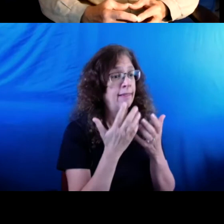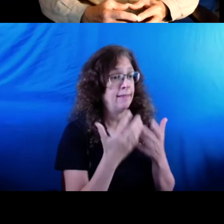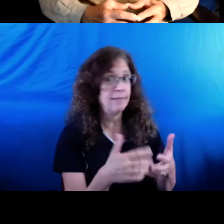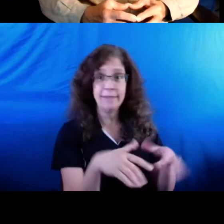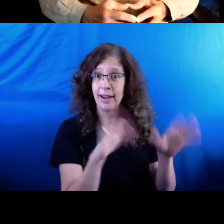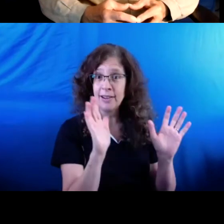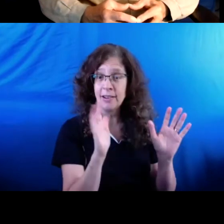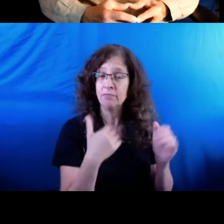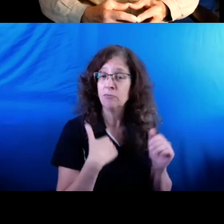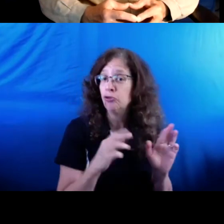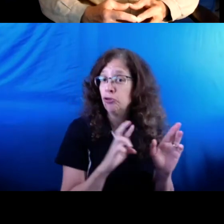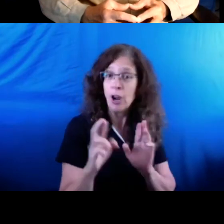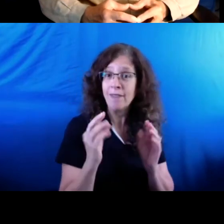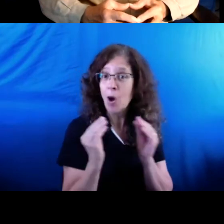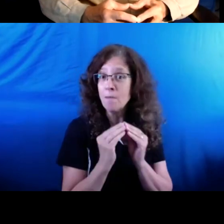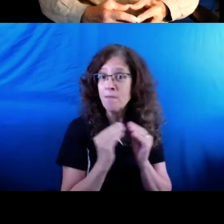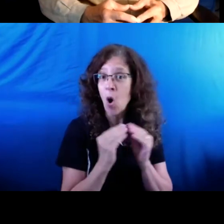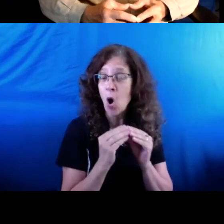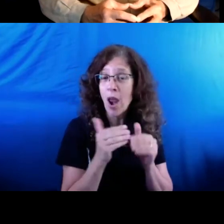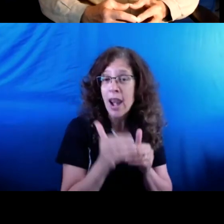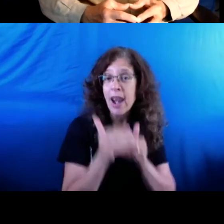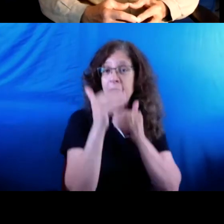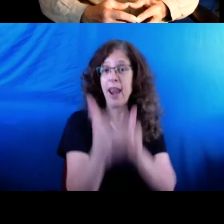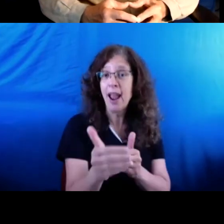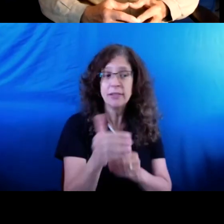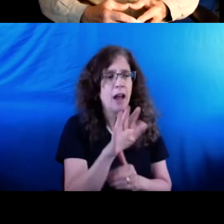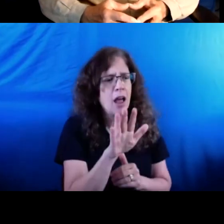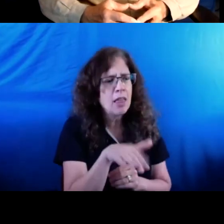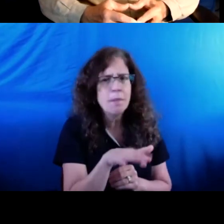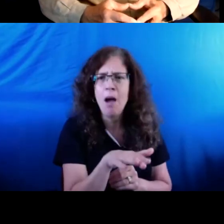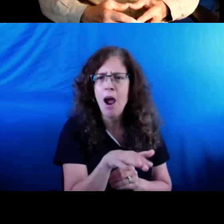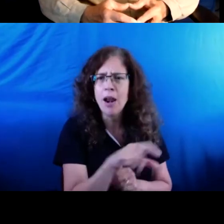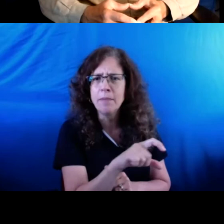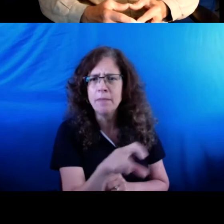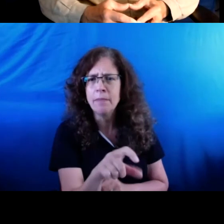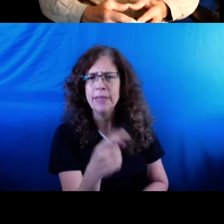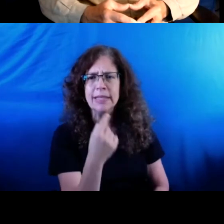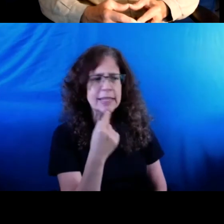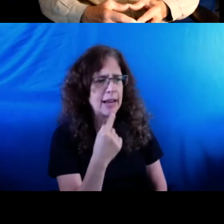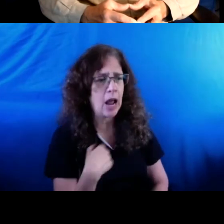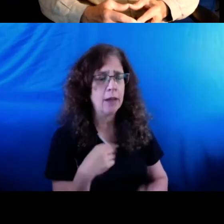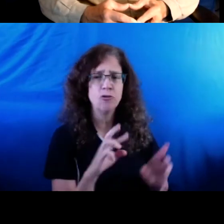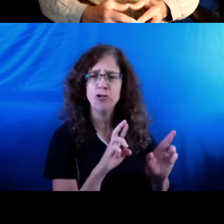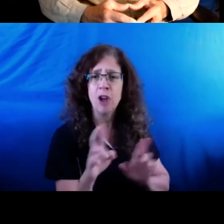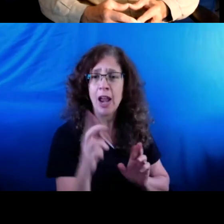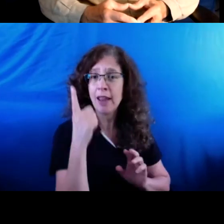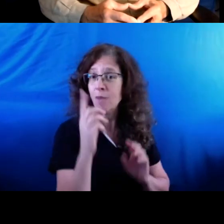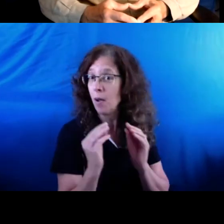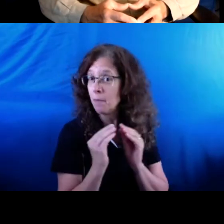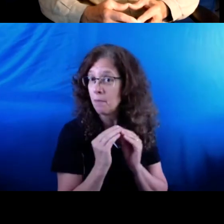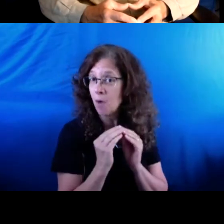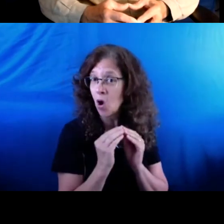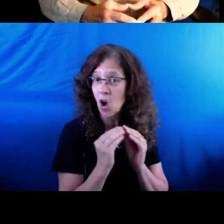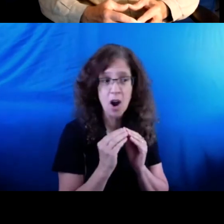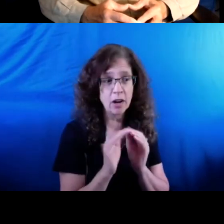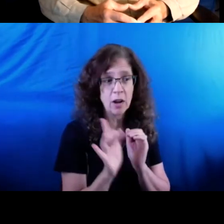those. When they're done, ready for more advanced, at the bottom it says,